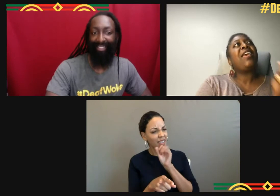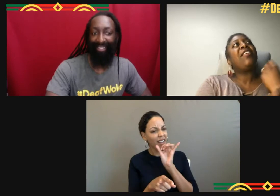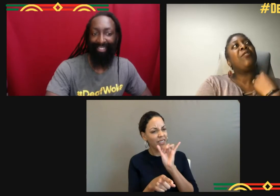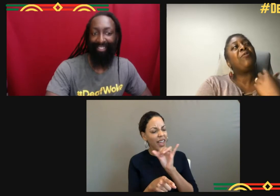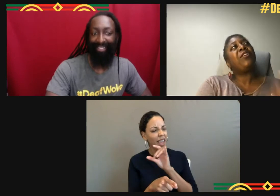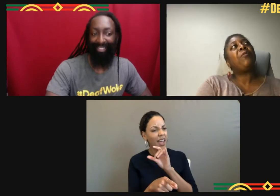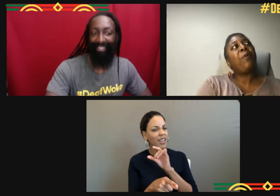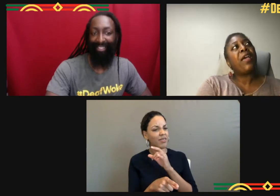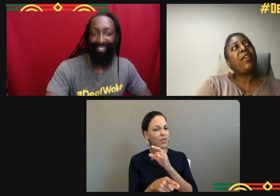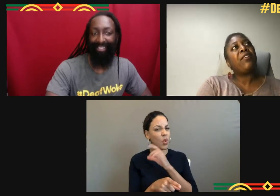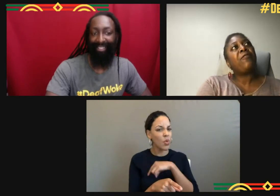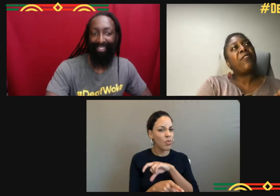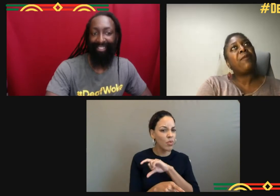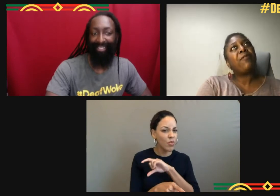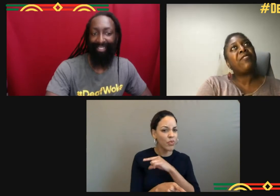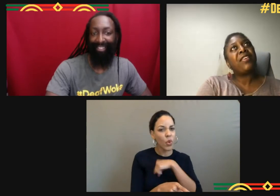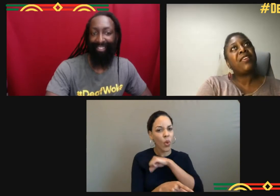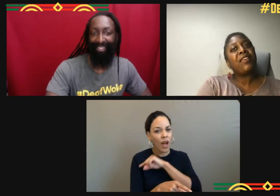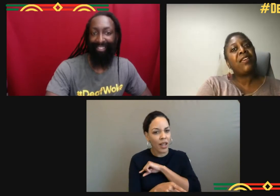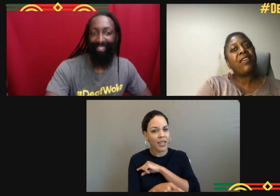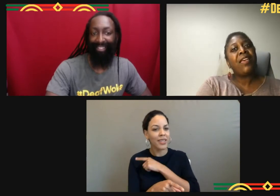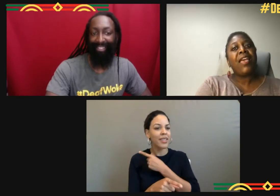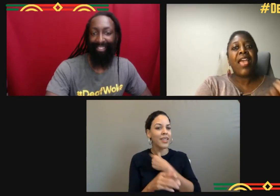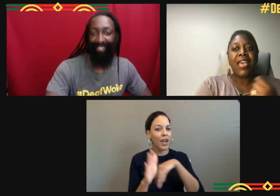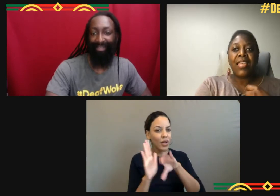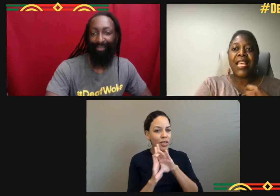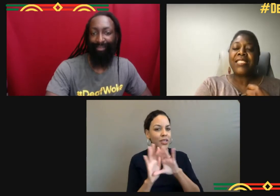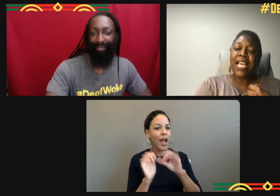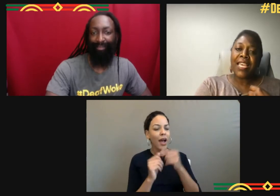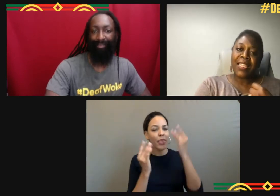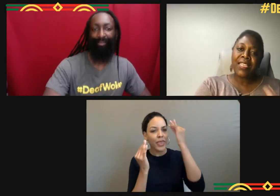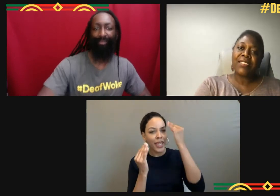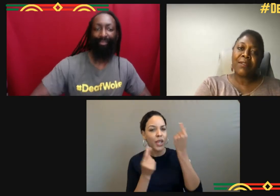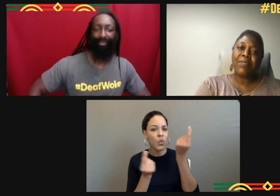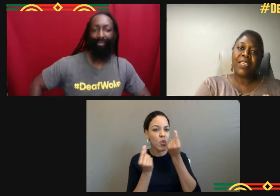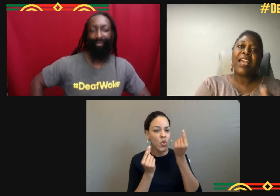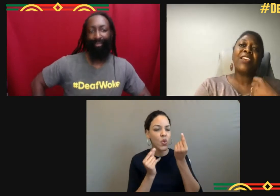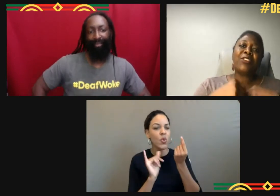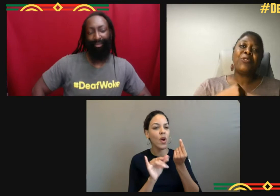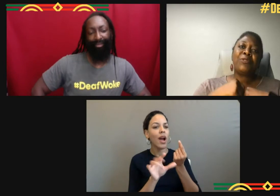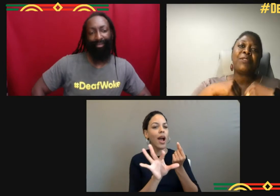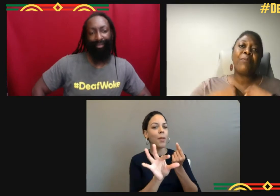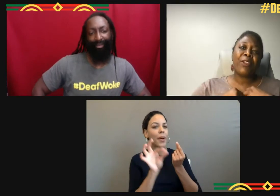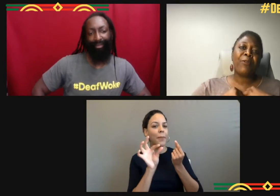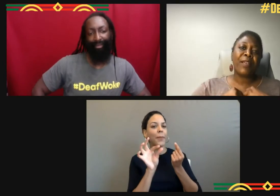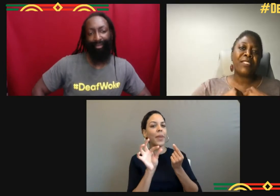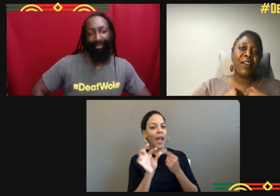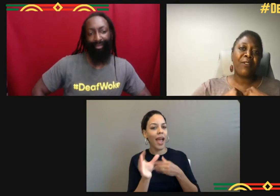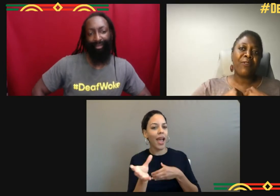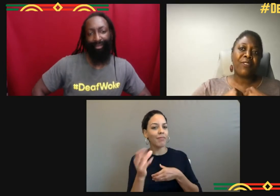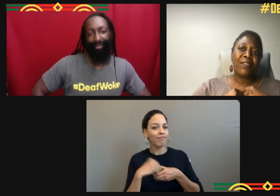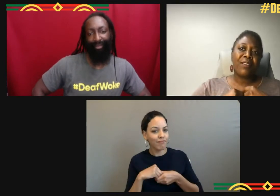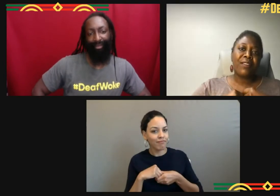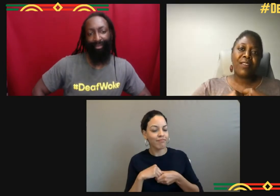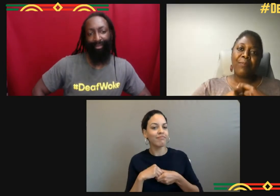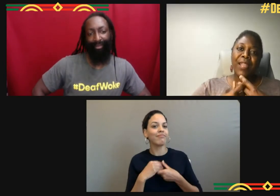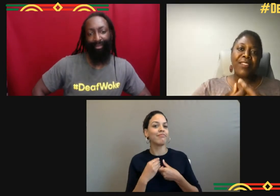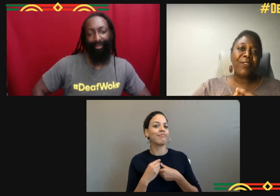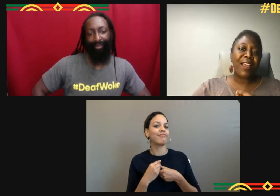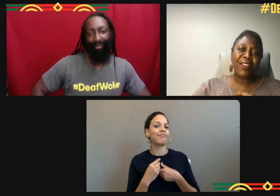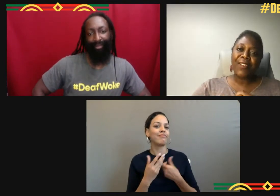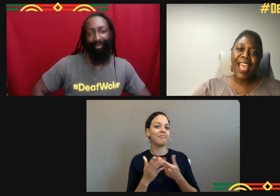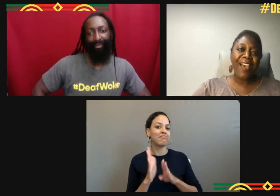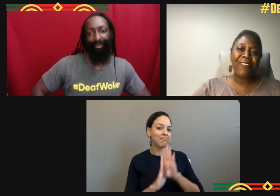that, and their frame of thinking. And that, I think, is something I can use to better myself.